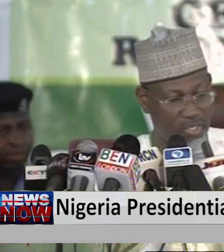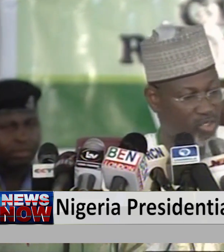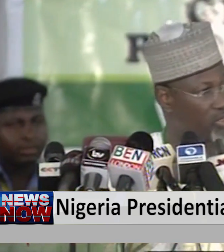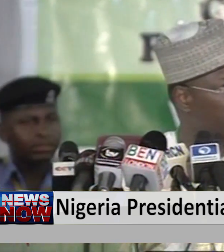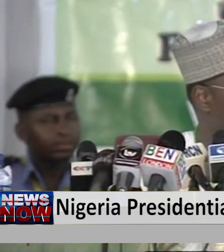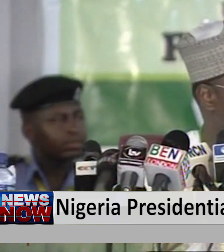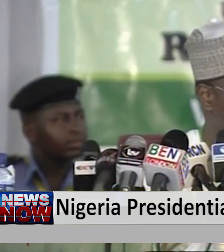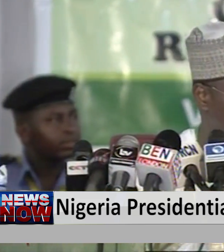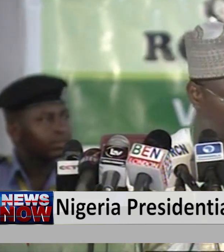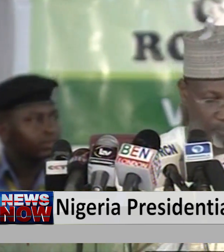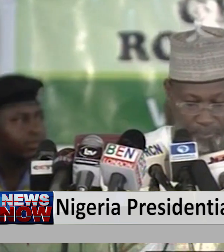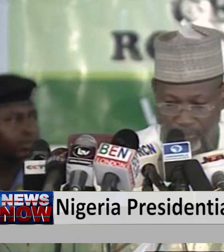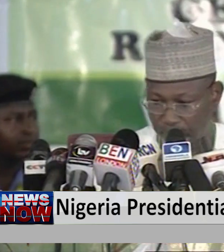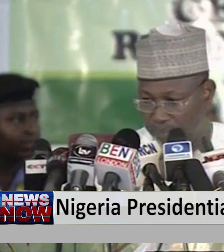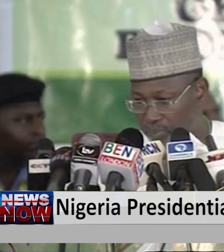So please call the next one.